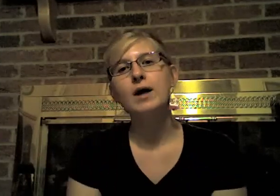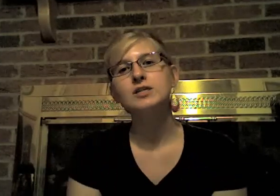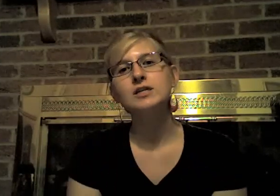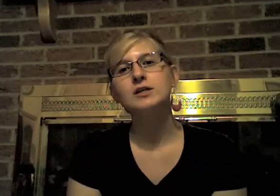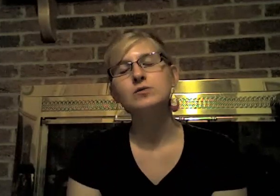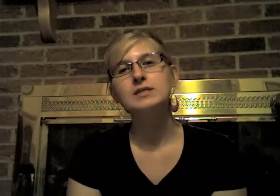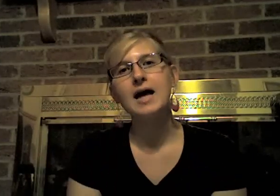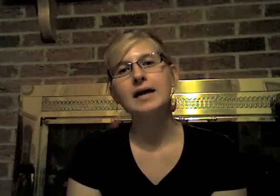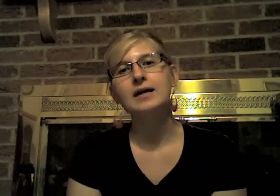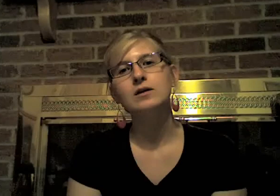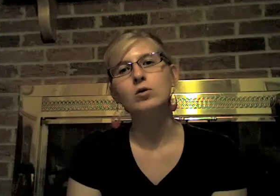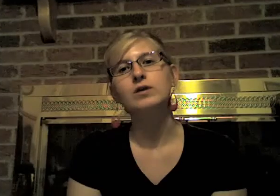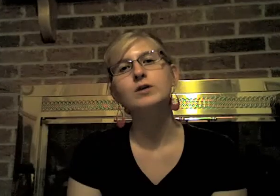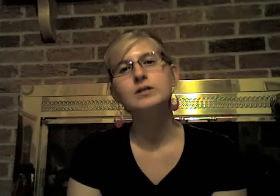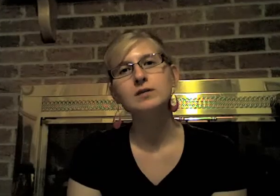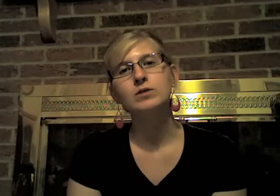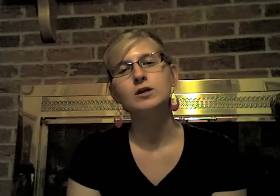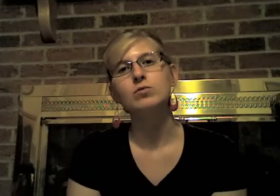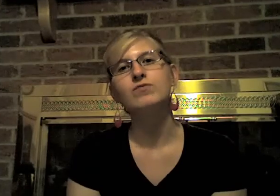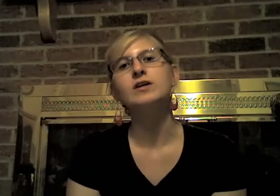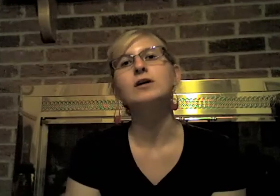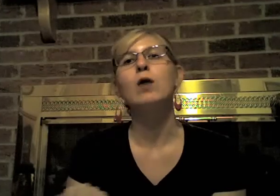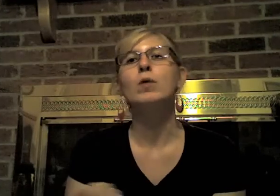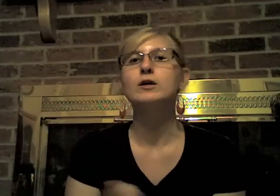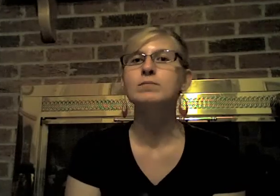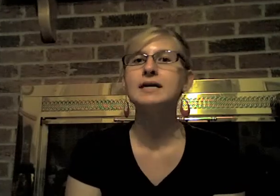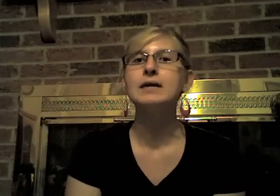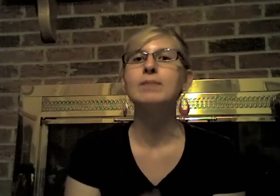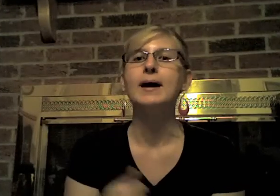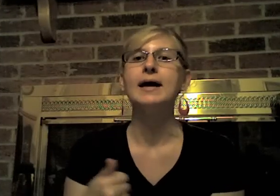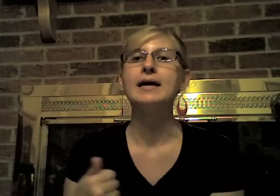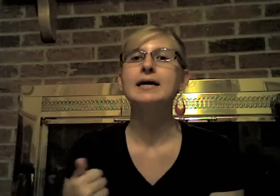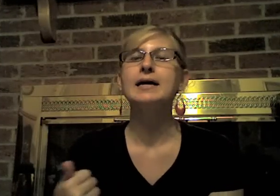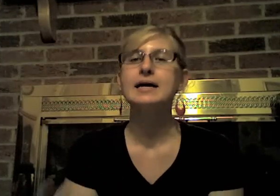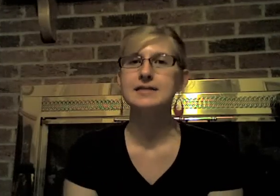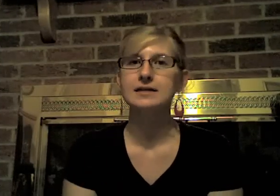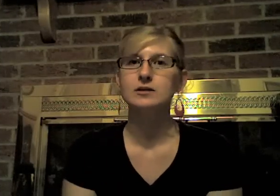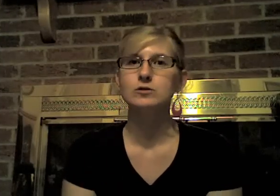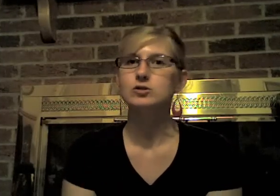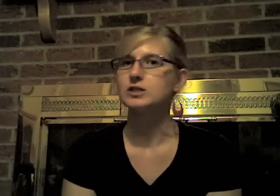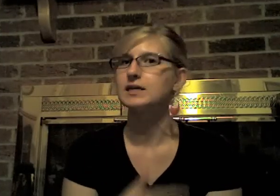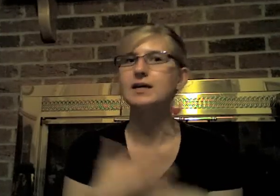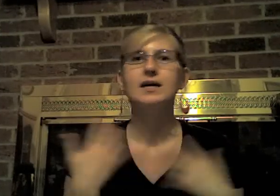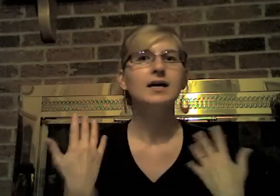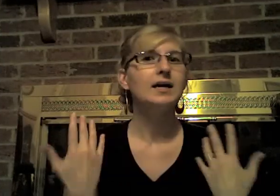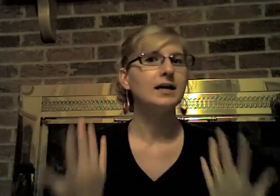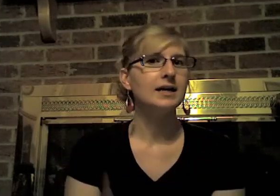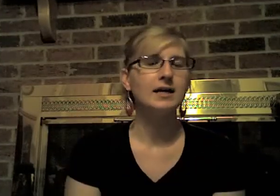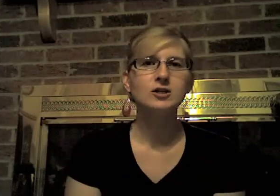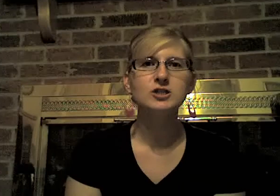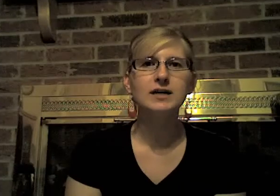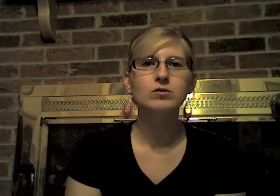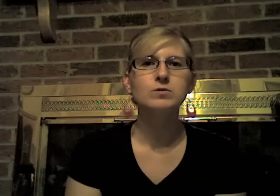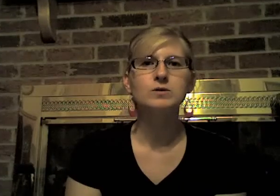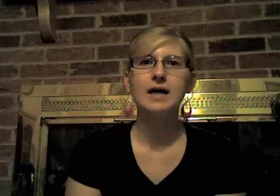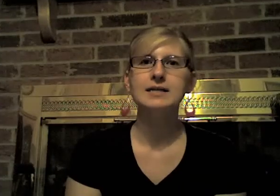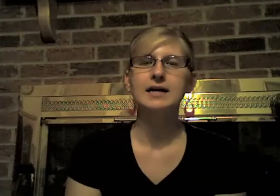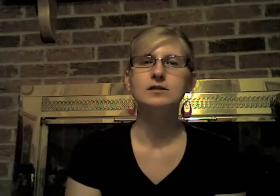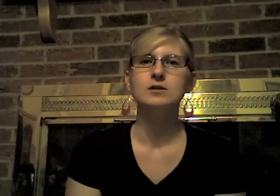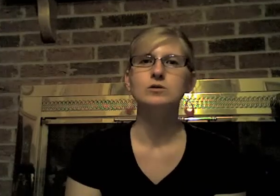watching you sign or conversing with you will figure out what you mean by context clues. Just like in English language we use context clues,